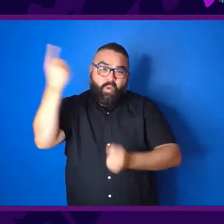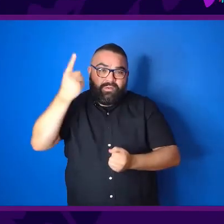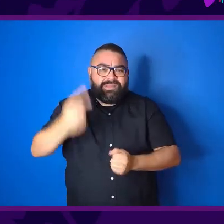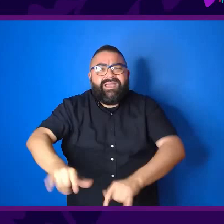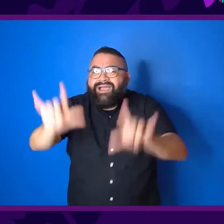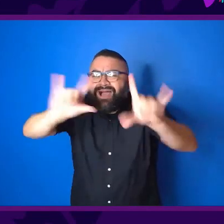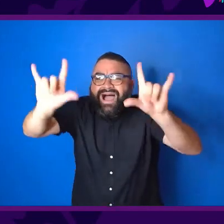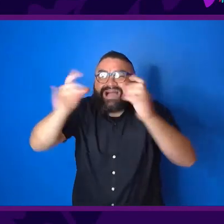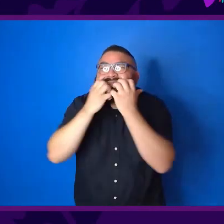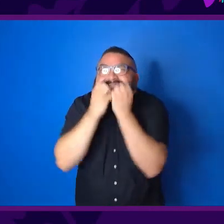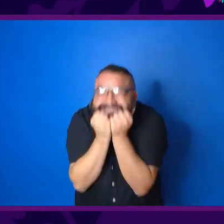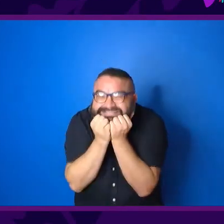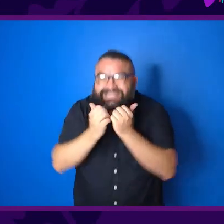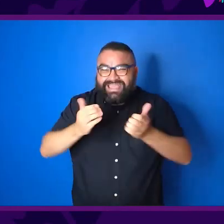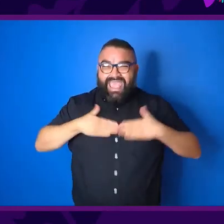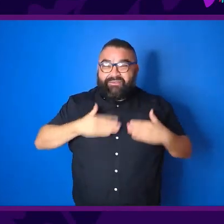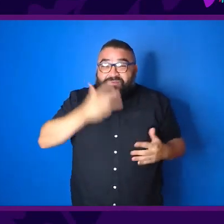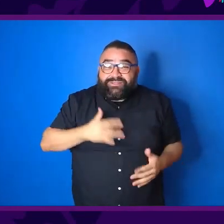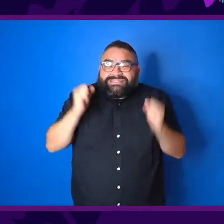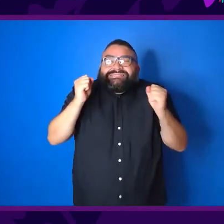birthday! Yay!